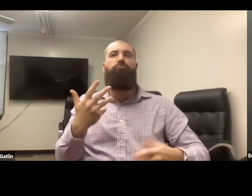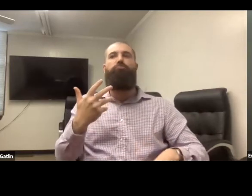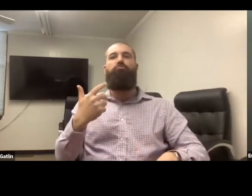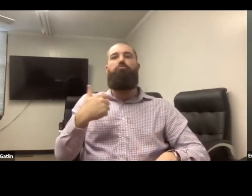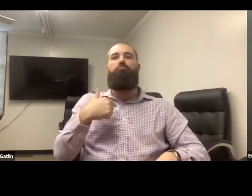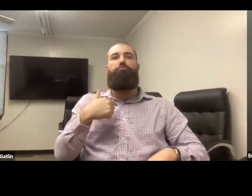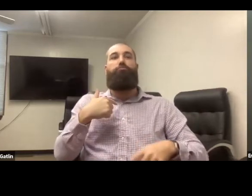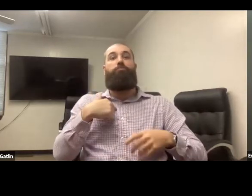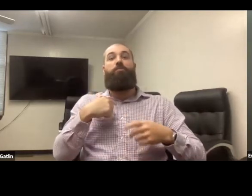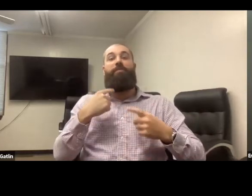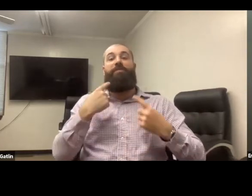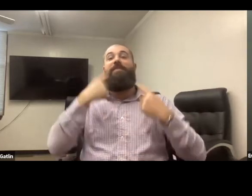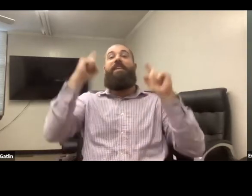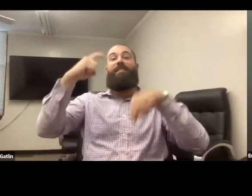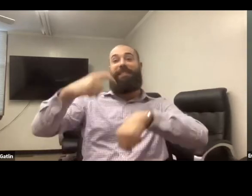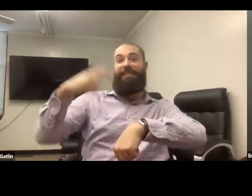I could hear pretty well with my hearing aid.